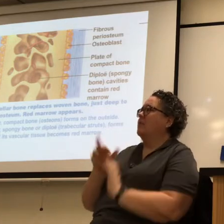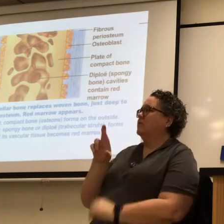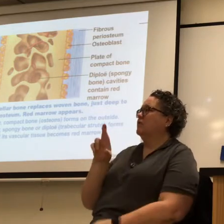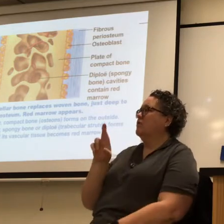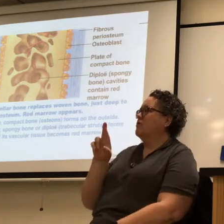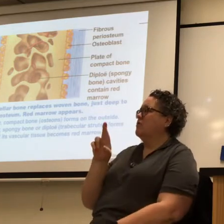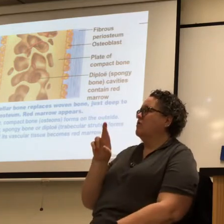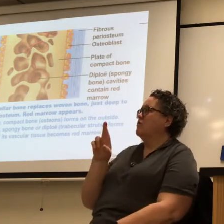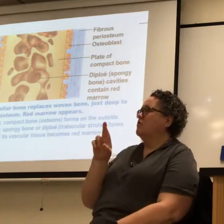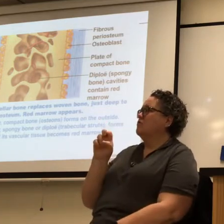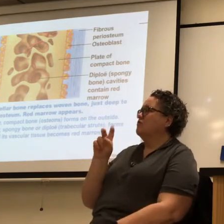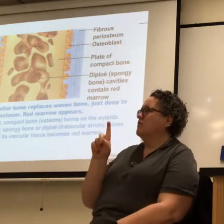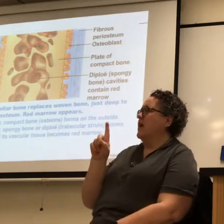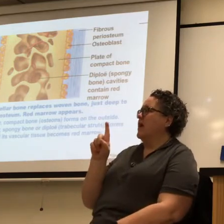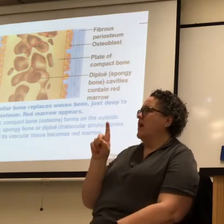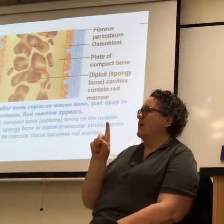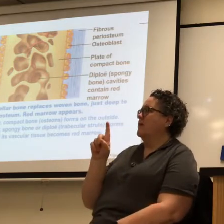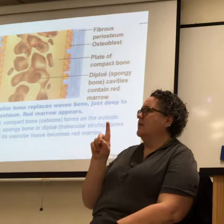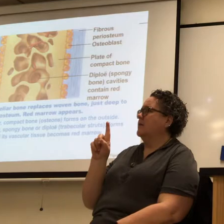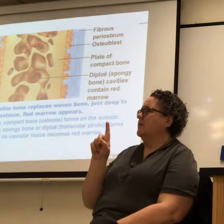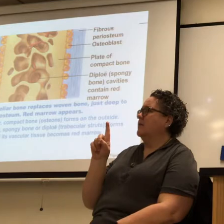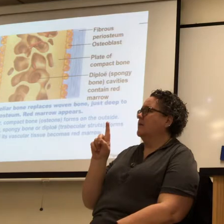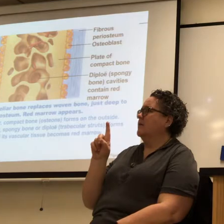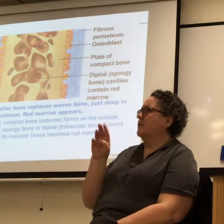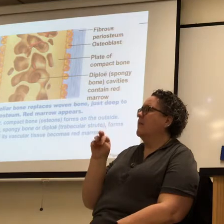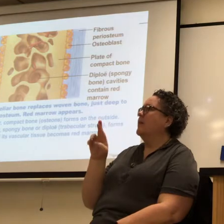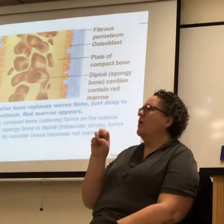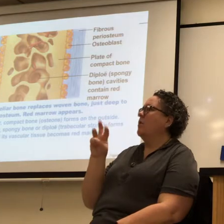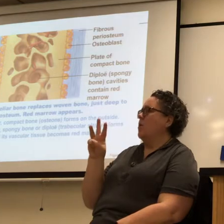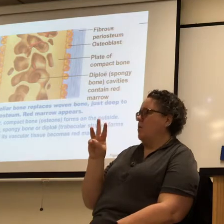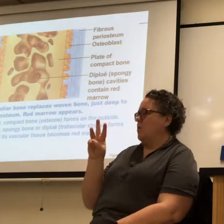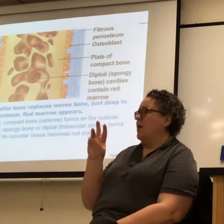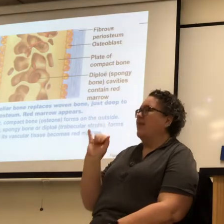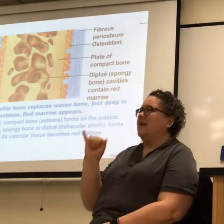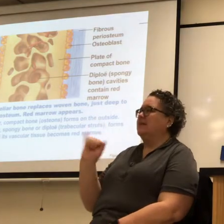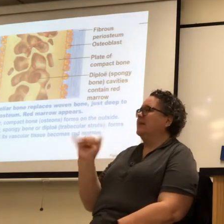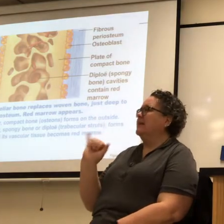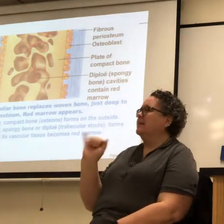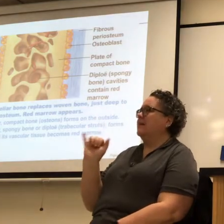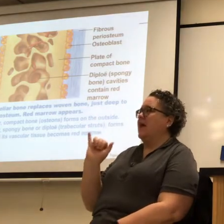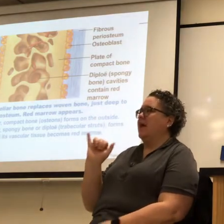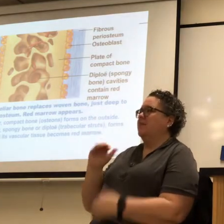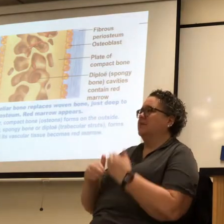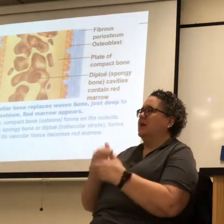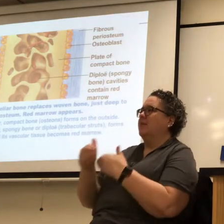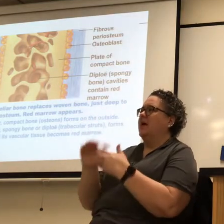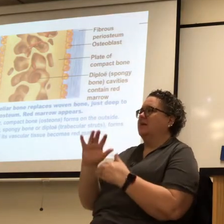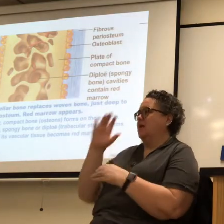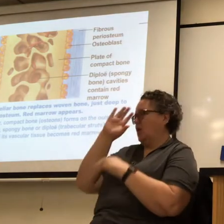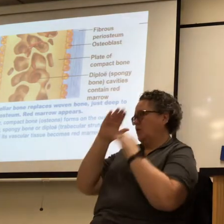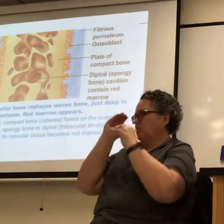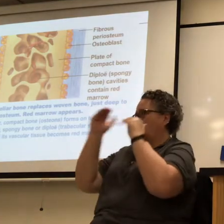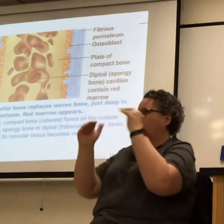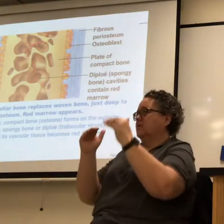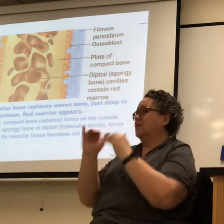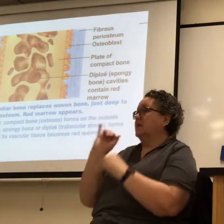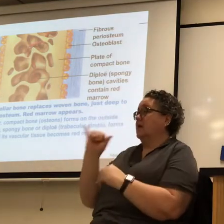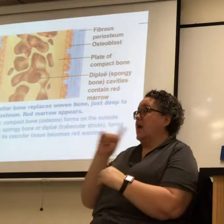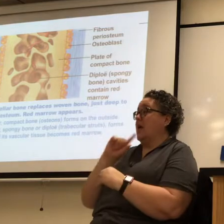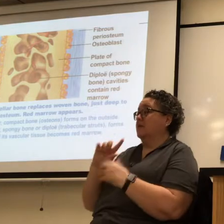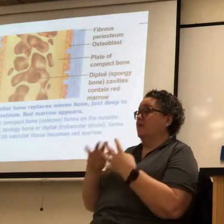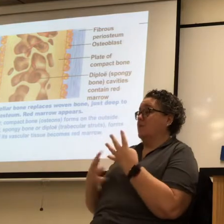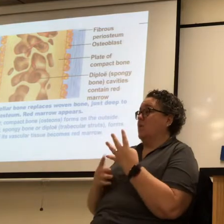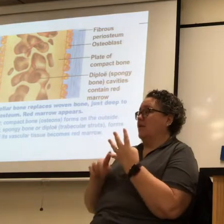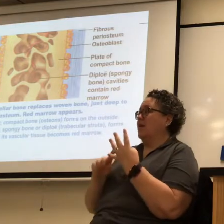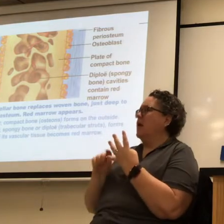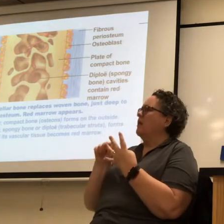So this is step four. This is pretty much the same as adult. So pretty much when you get to step four, this is bone, okay, as we know